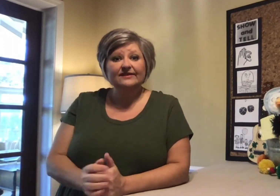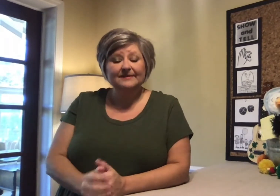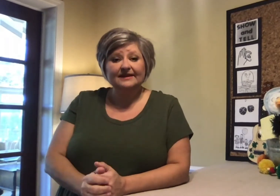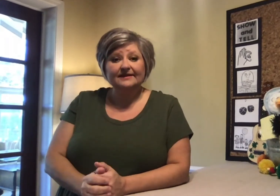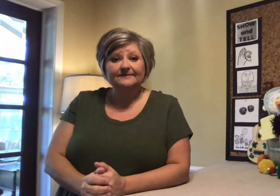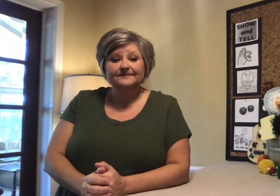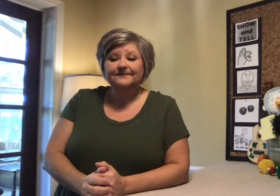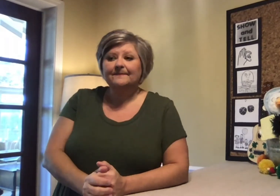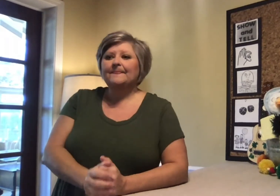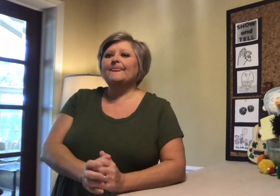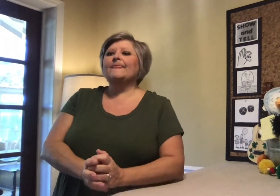me.